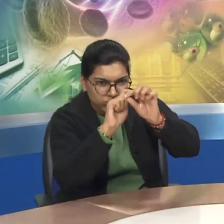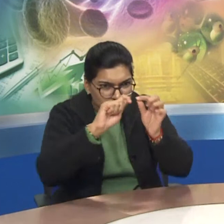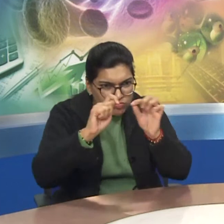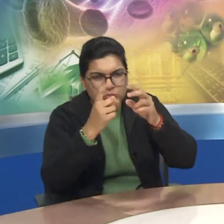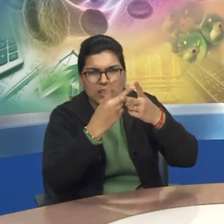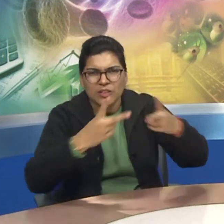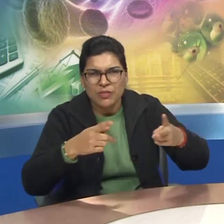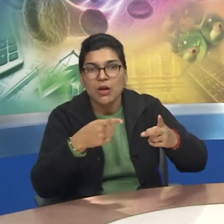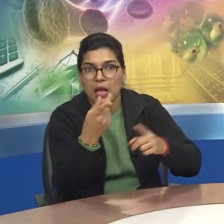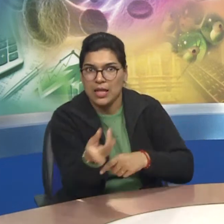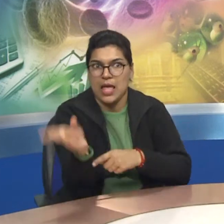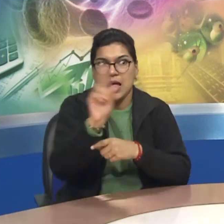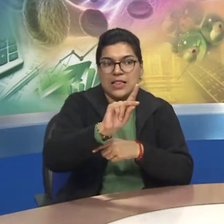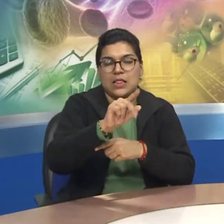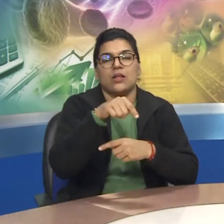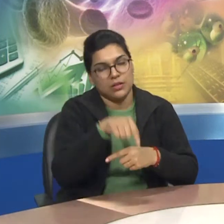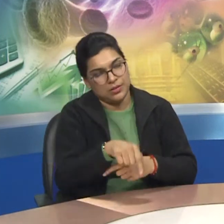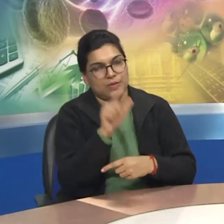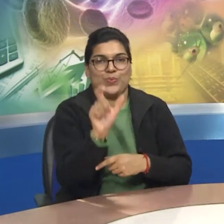It means making new again.